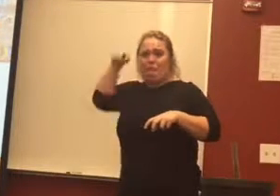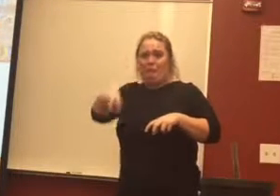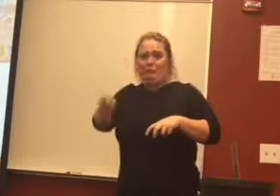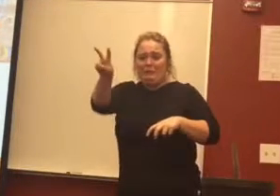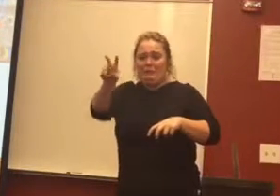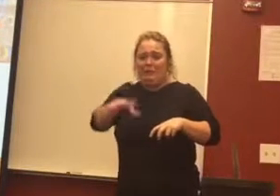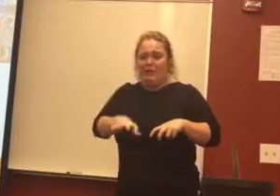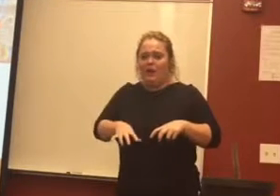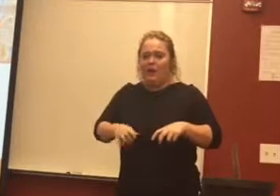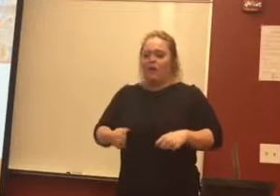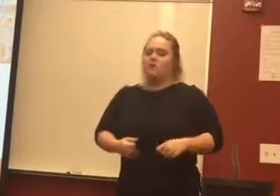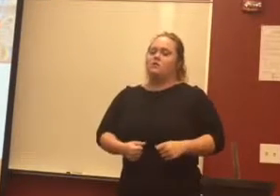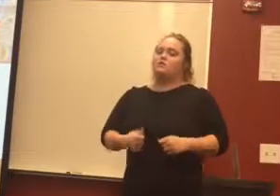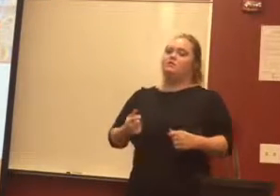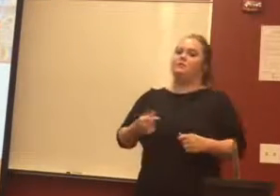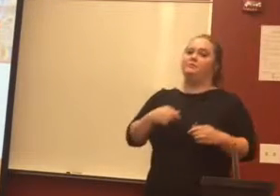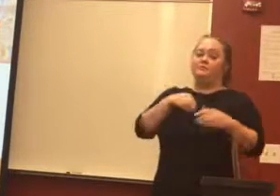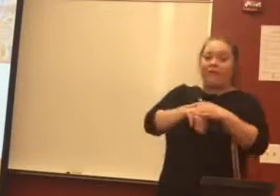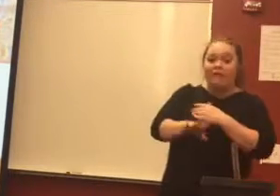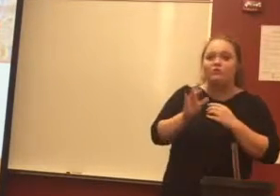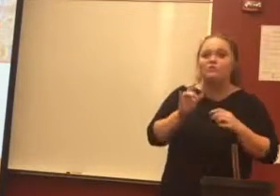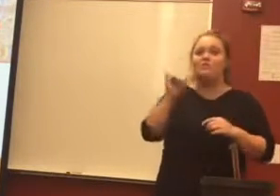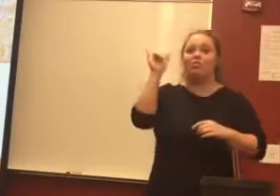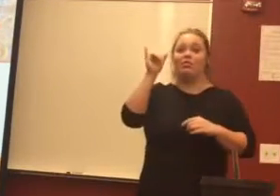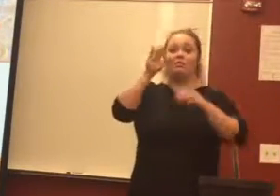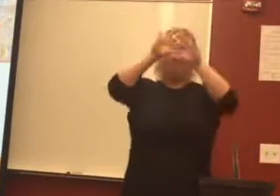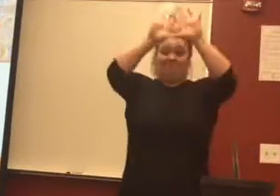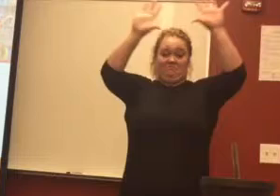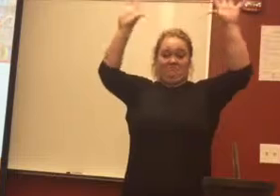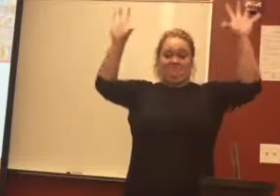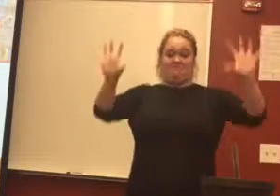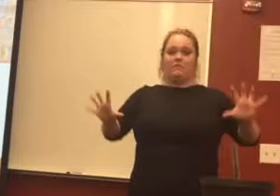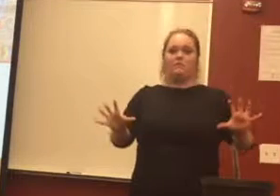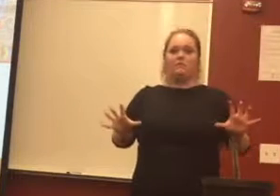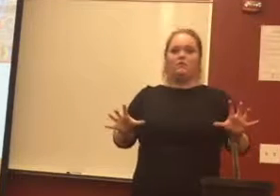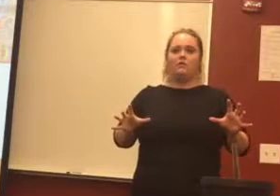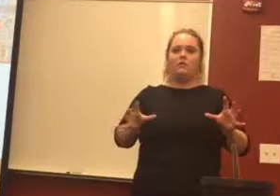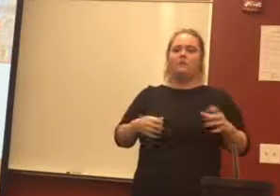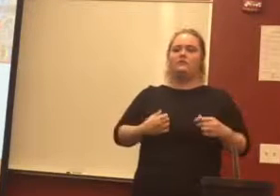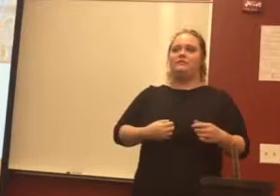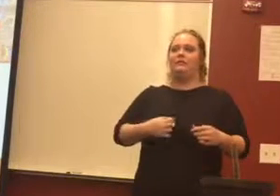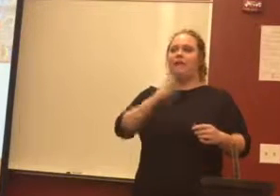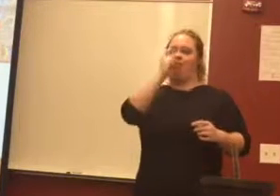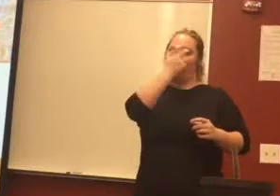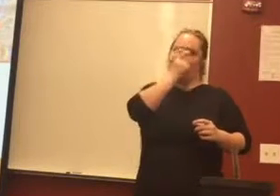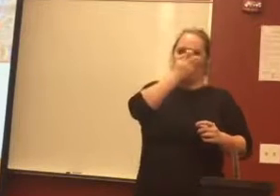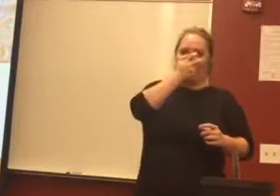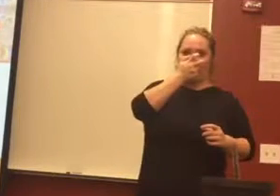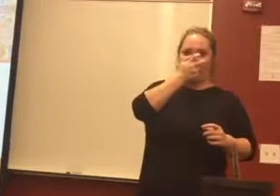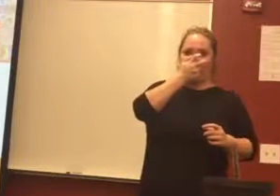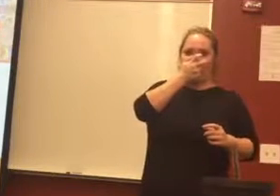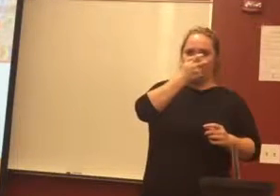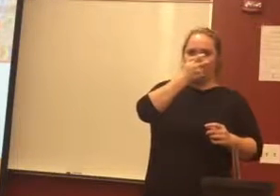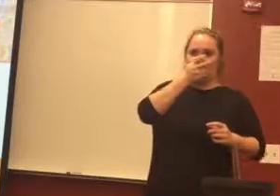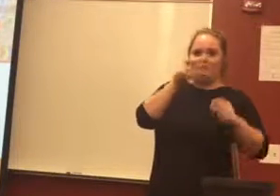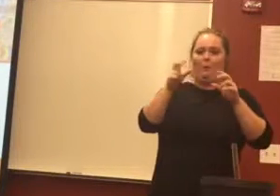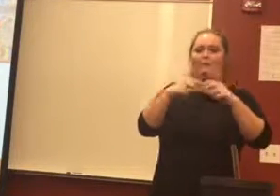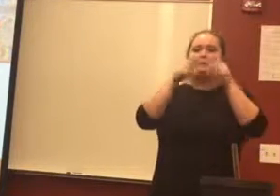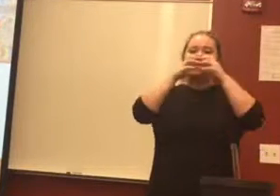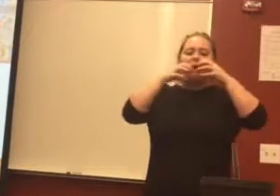clown. And I was just like, you had to go through the clown's mouth to get onto the roller coaster.